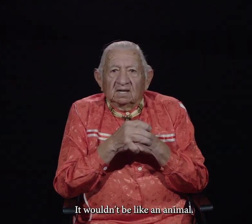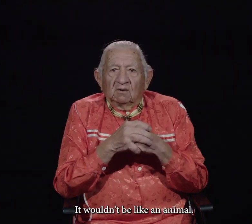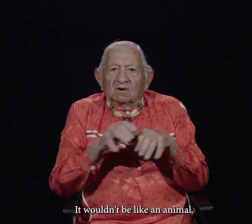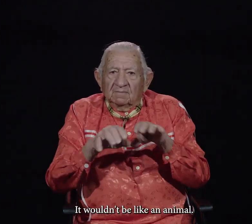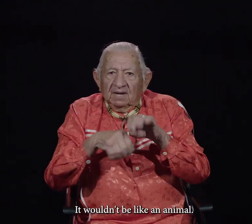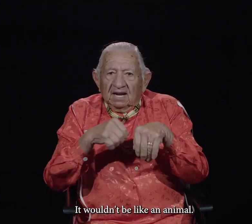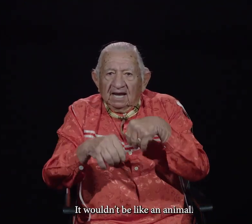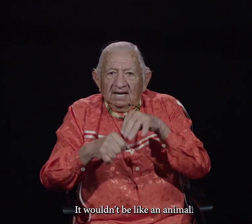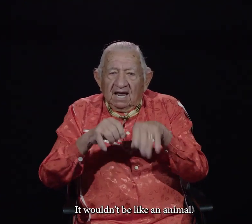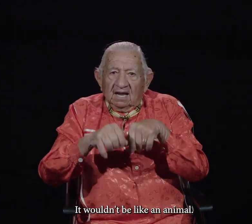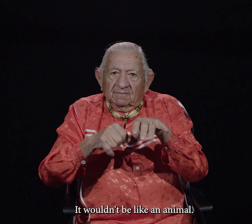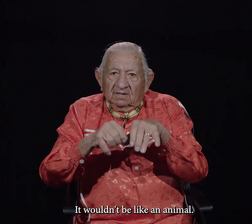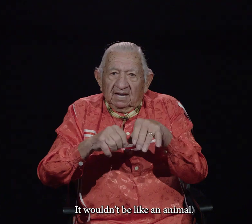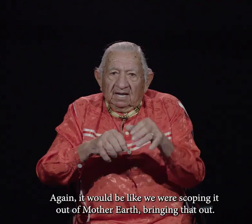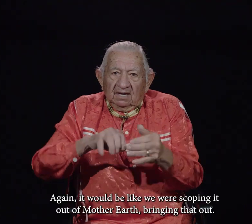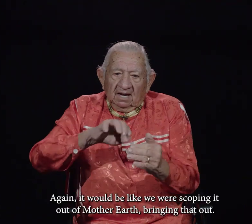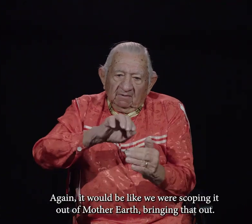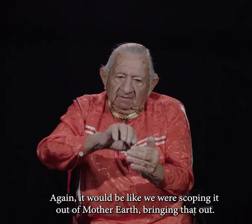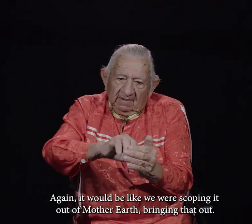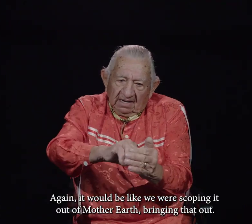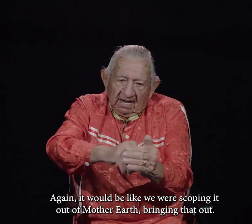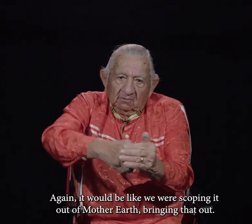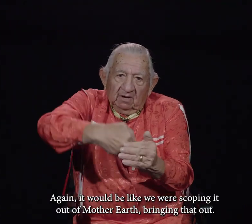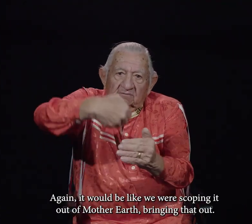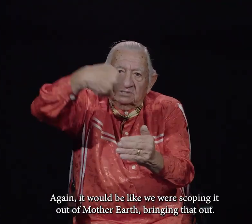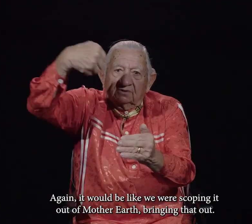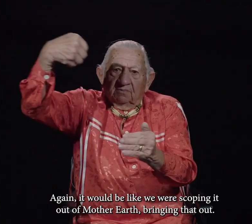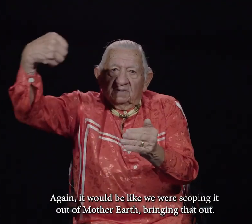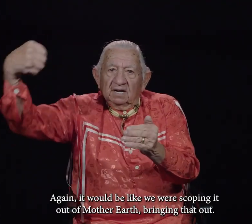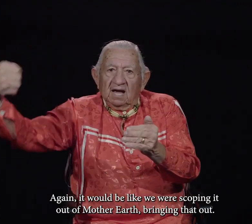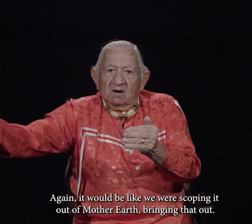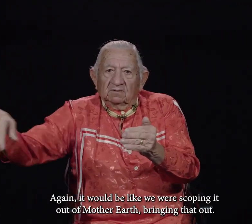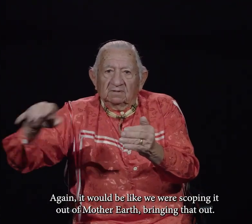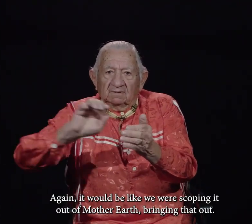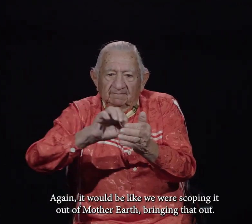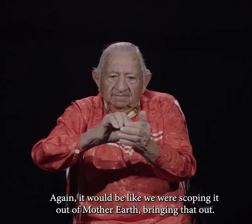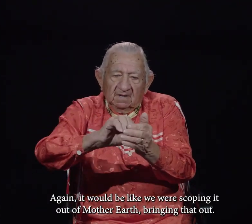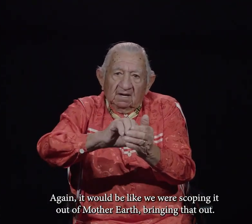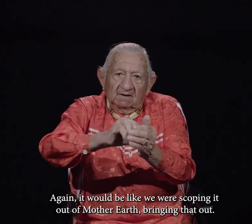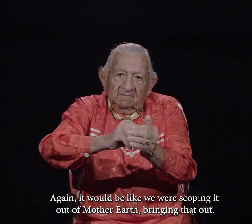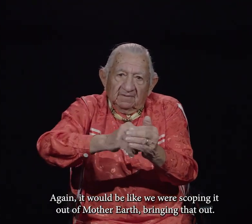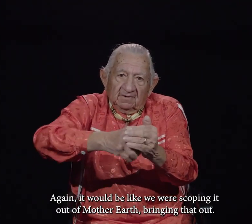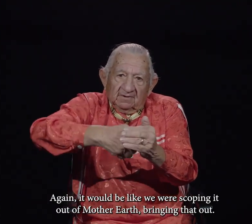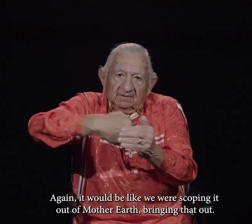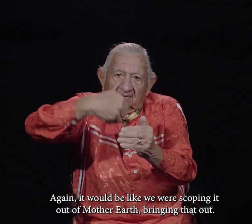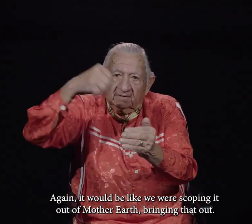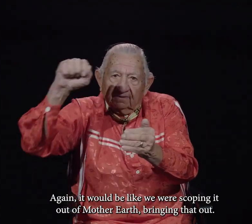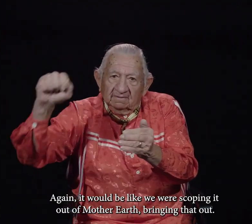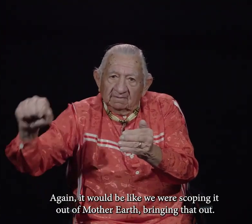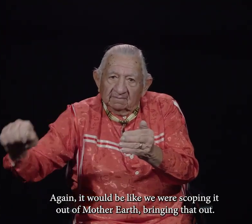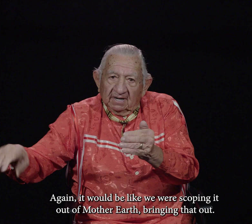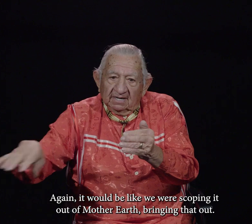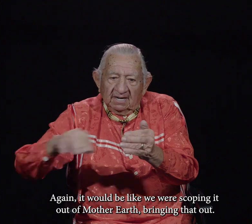It wouldn't be like an animal digging. It would be like we was scooping it out of Mother Earth, bringing it